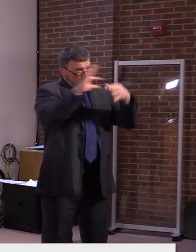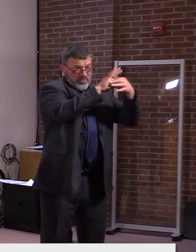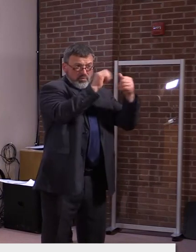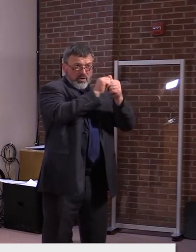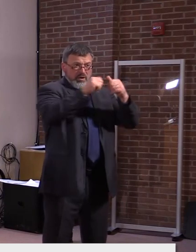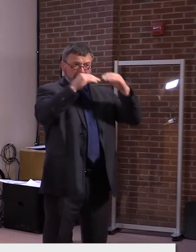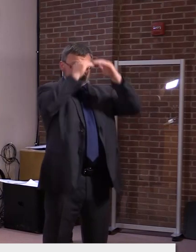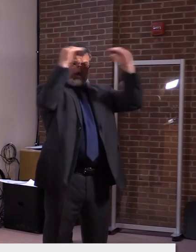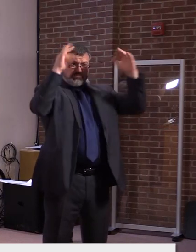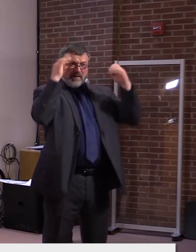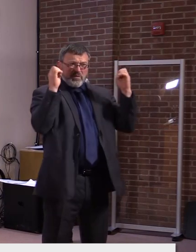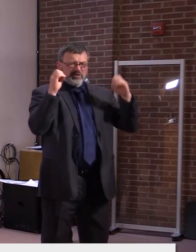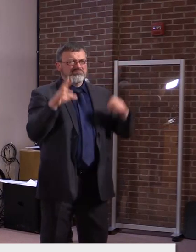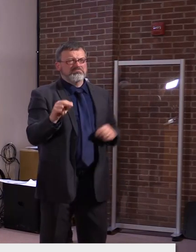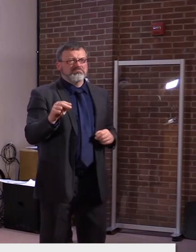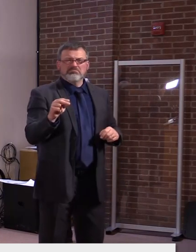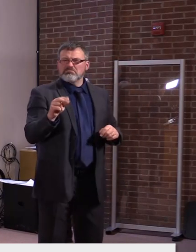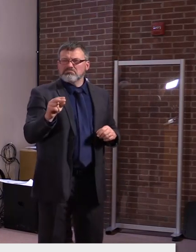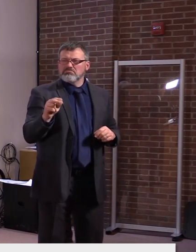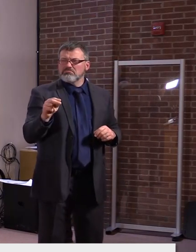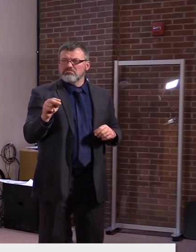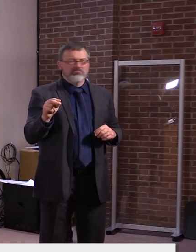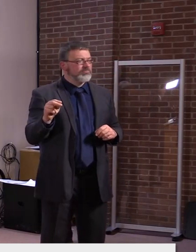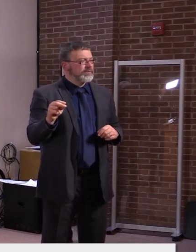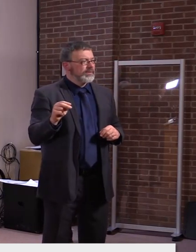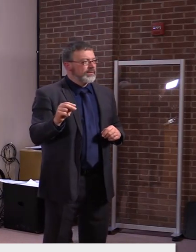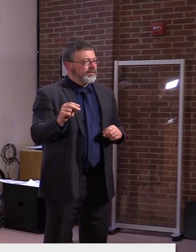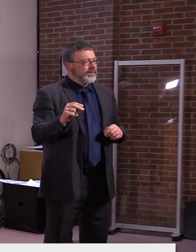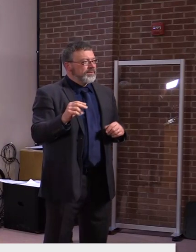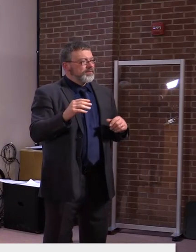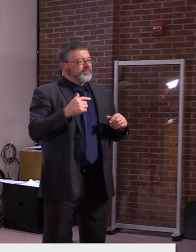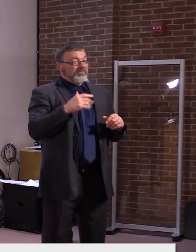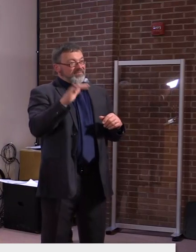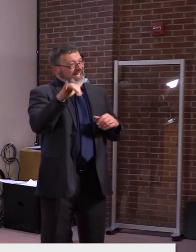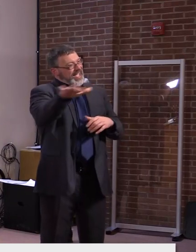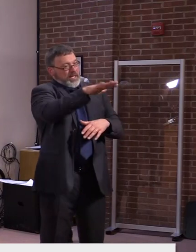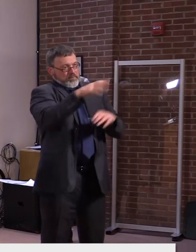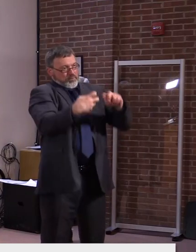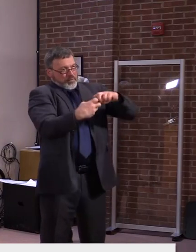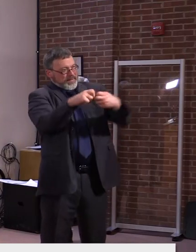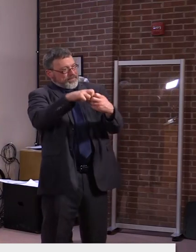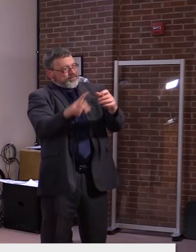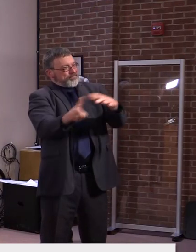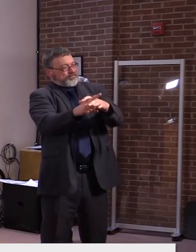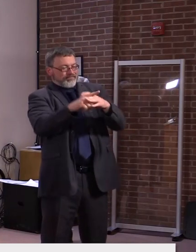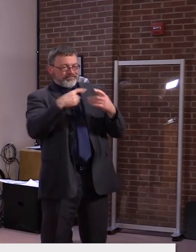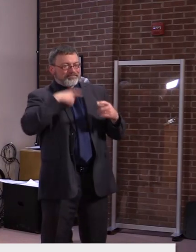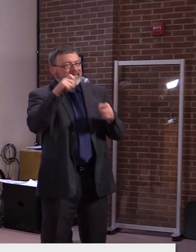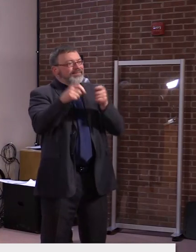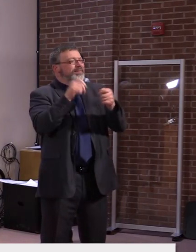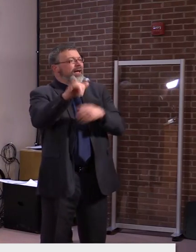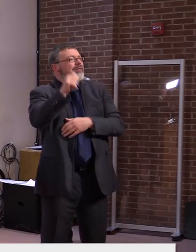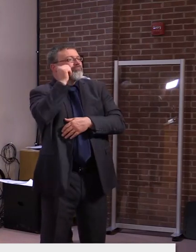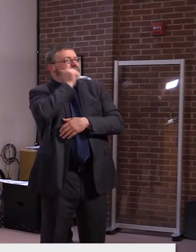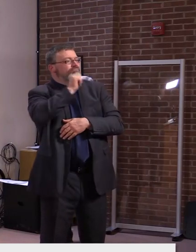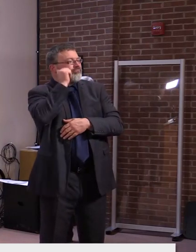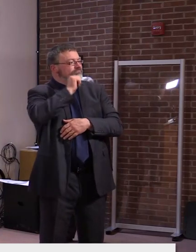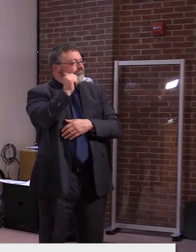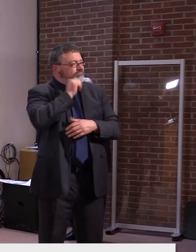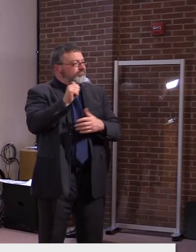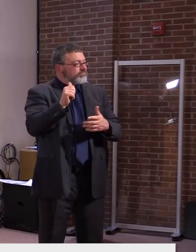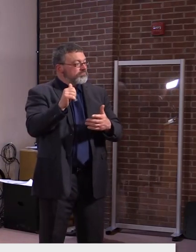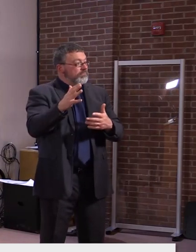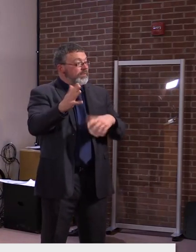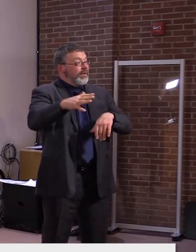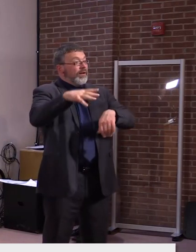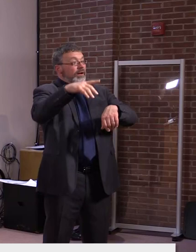with these issues on a day-to-day basis. And there is a time and a place, as I said before, there's a time and a place for